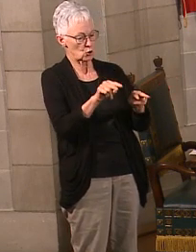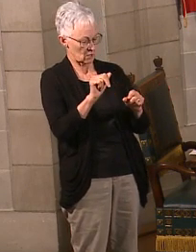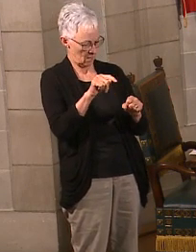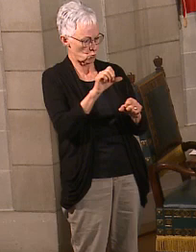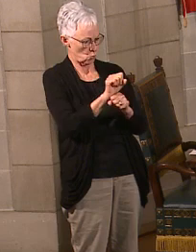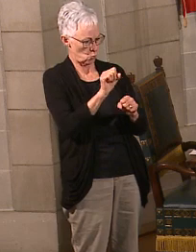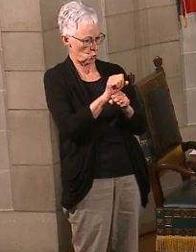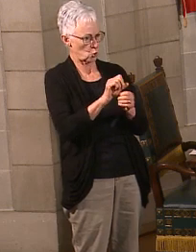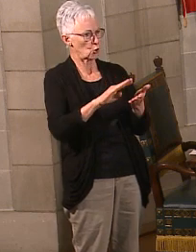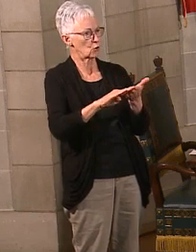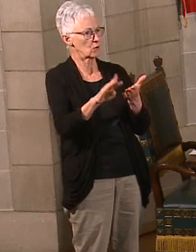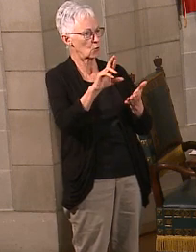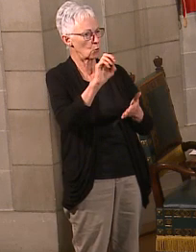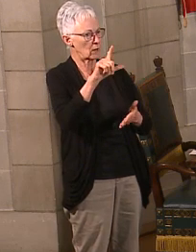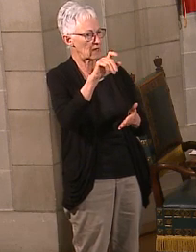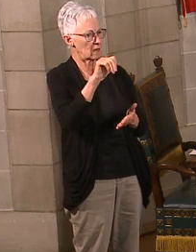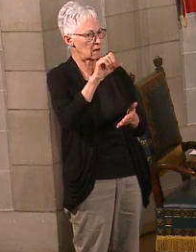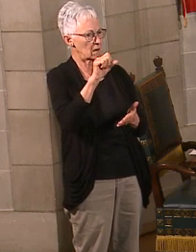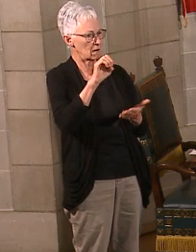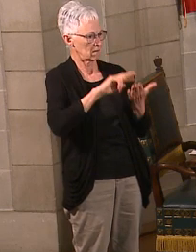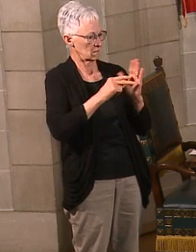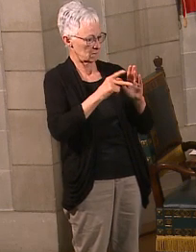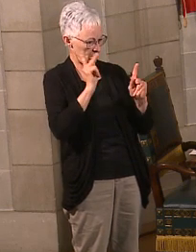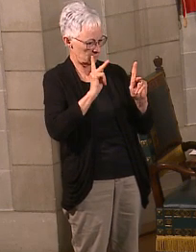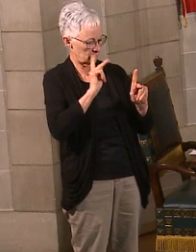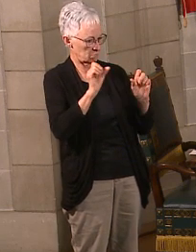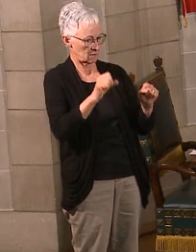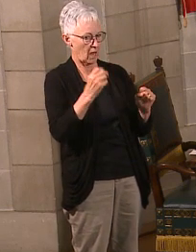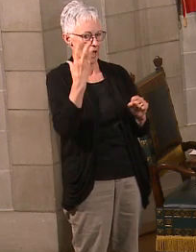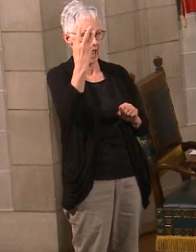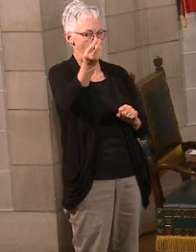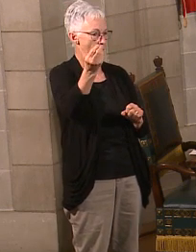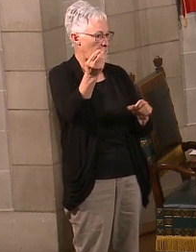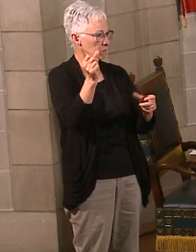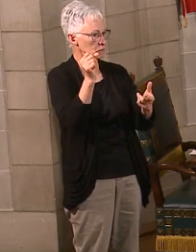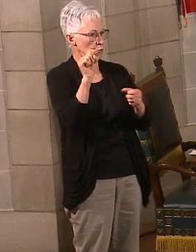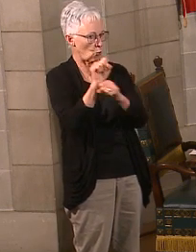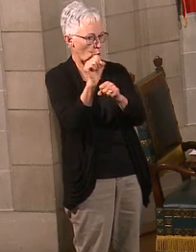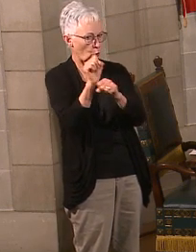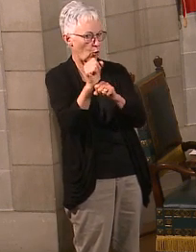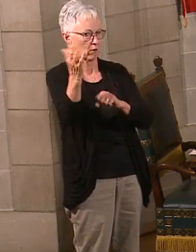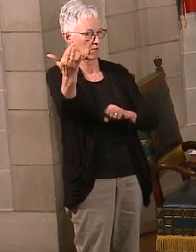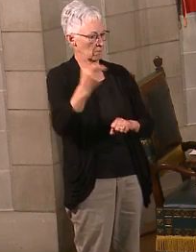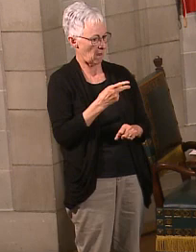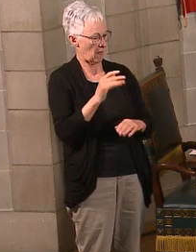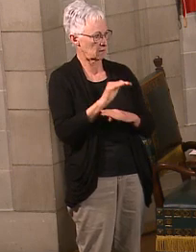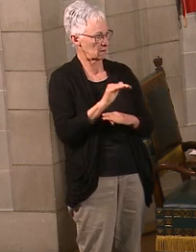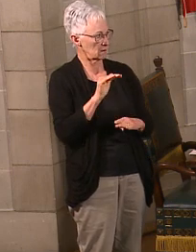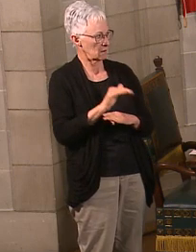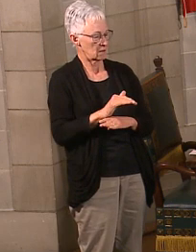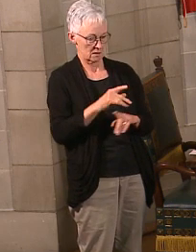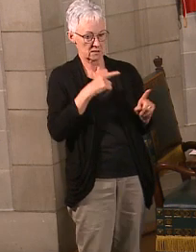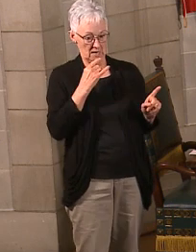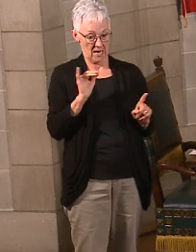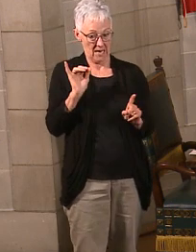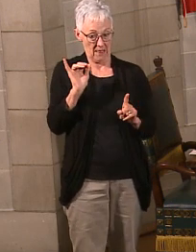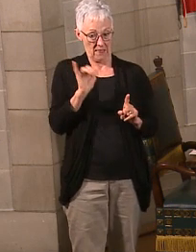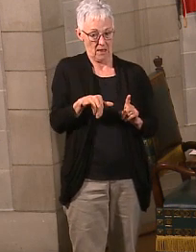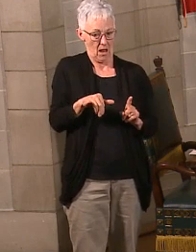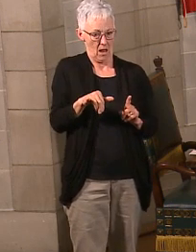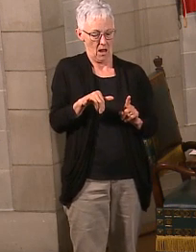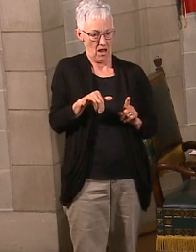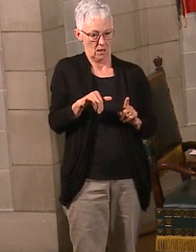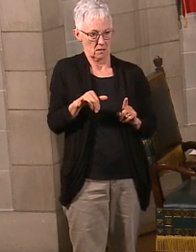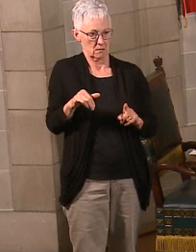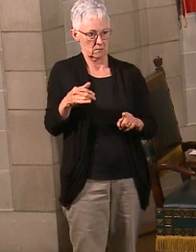adjustments. We have made some pretty significant adjustments. They were the first of the population, the inmate population, to go into the